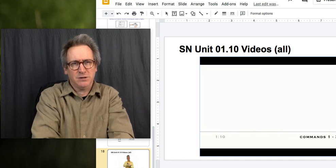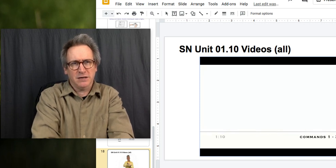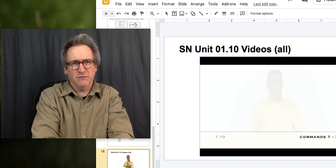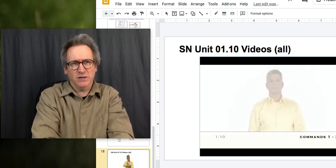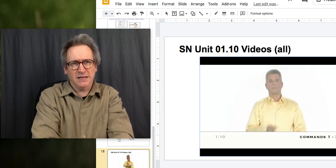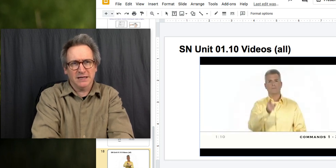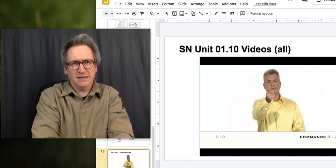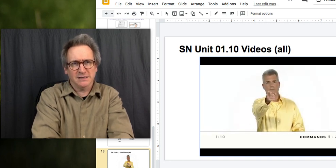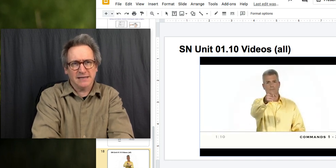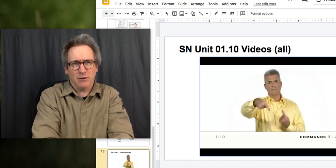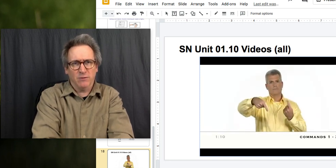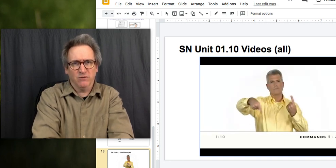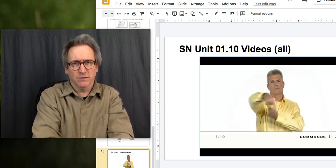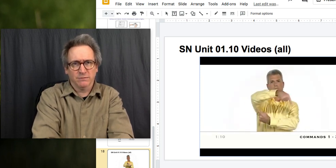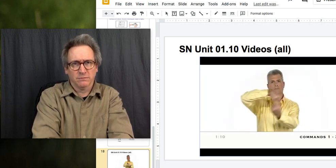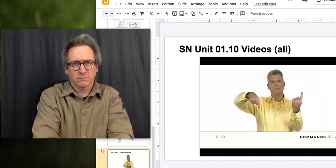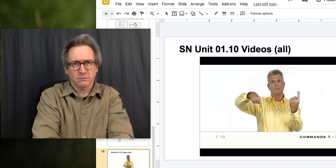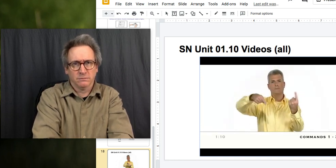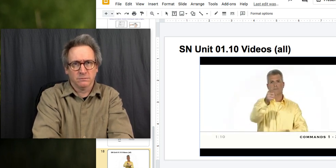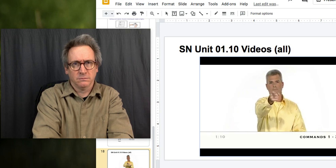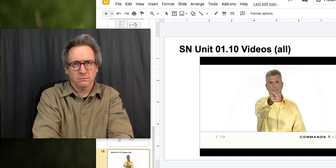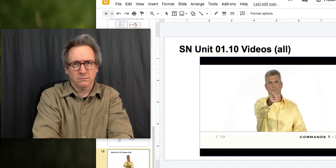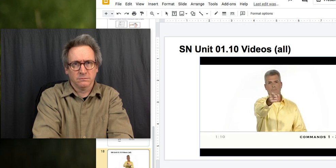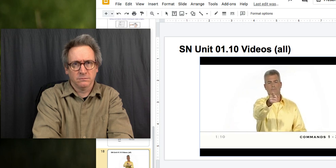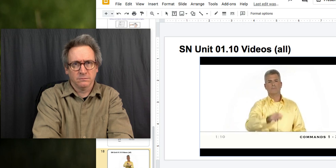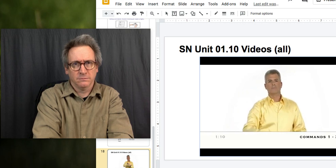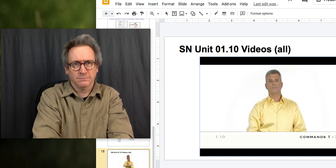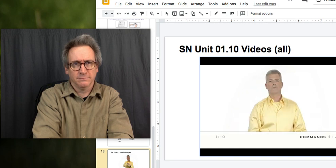It's hard not to voice like it's a samurai movie.